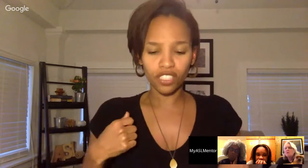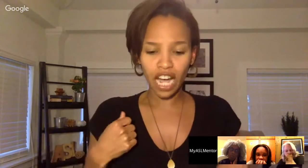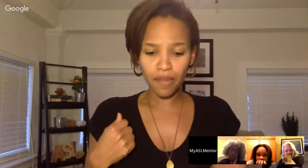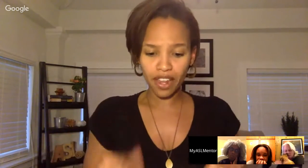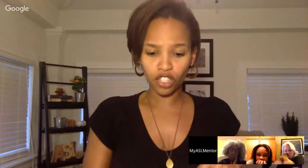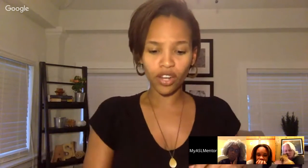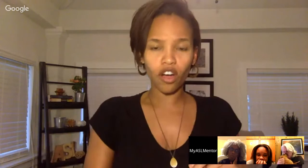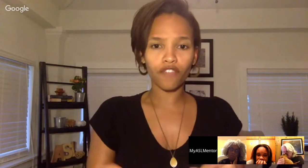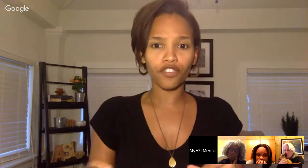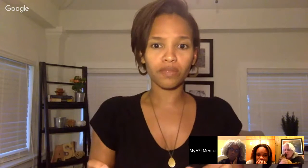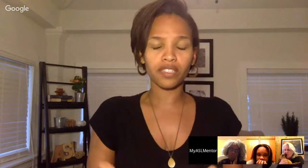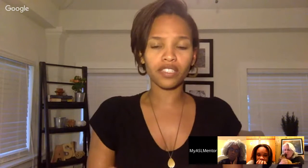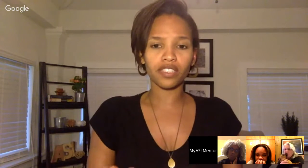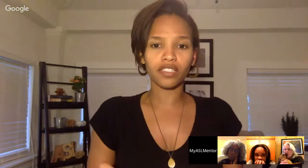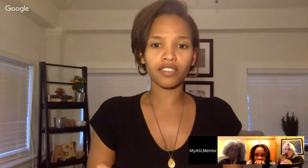one more time, and then I'll try to offer some assistance.